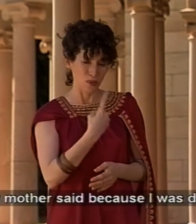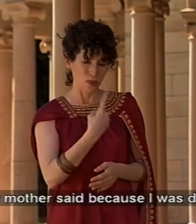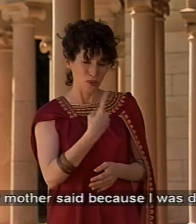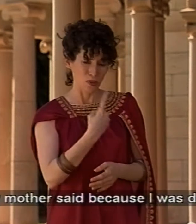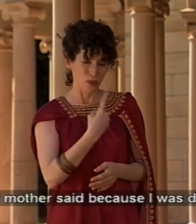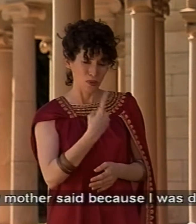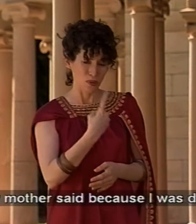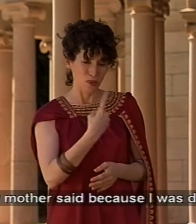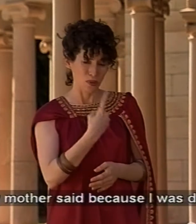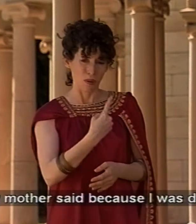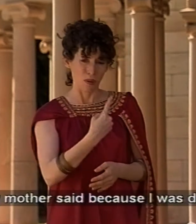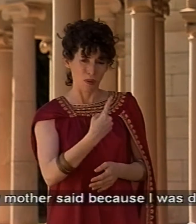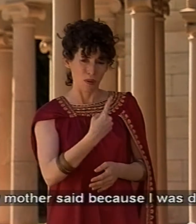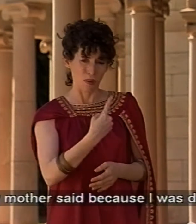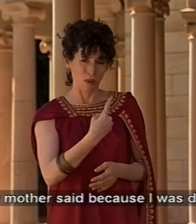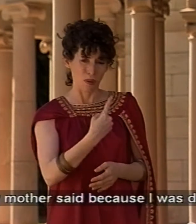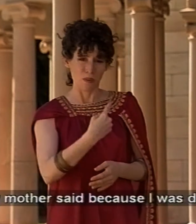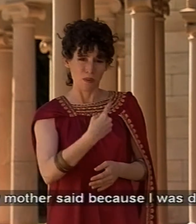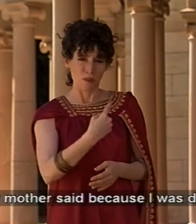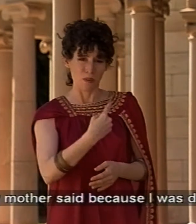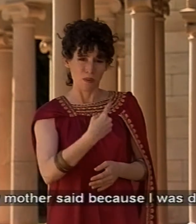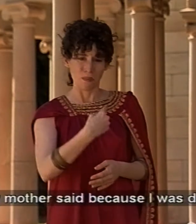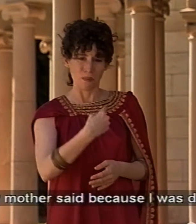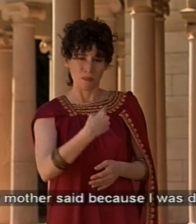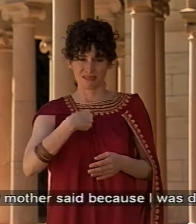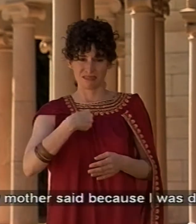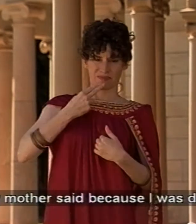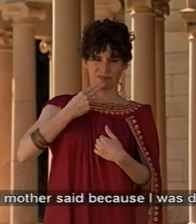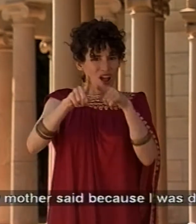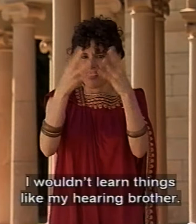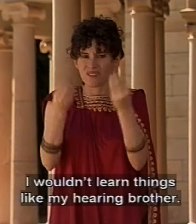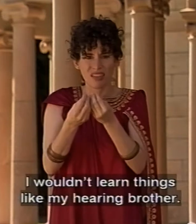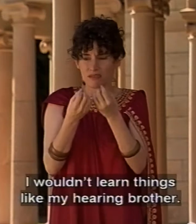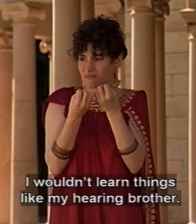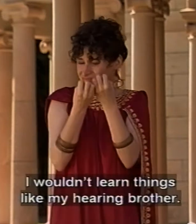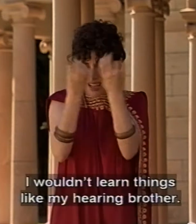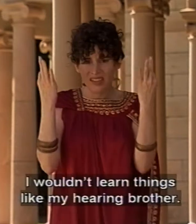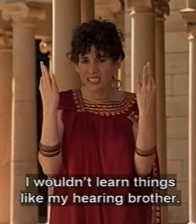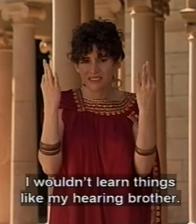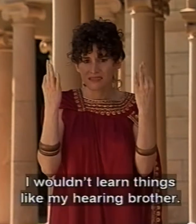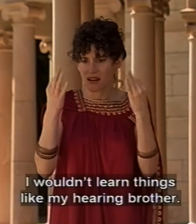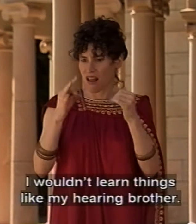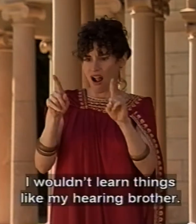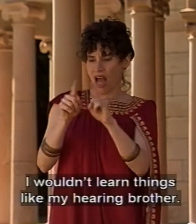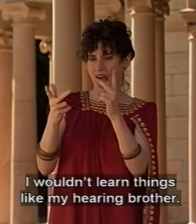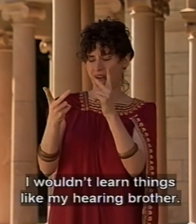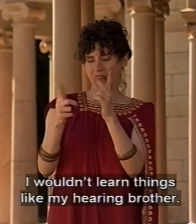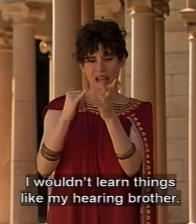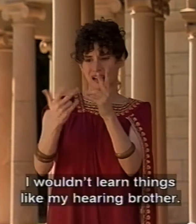Oh, don't you dare. My mother always told me that because I was deaf, I wouldn't be able to learn things like my hearing brother. He